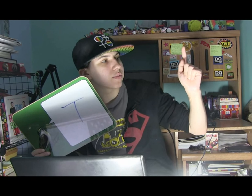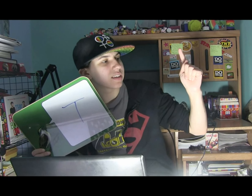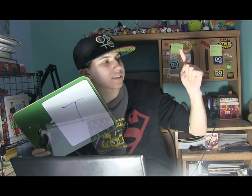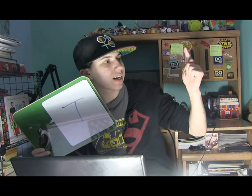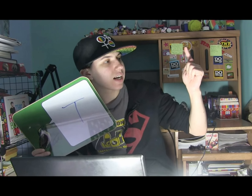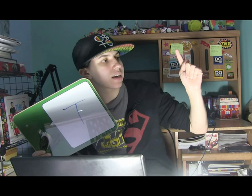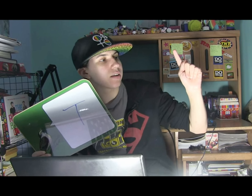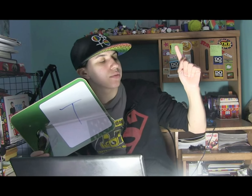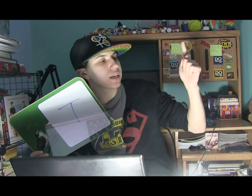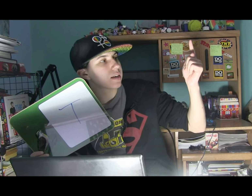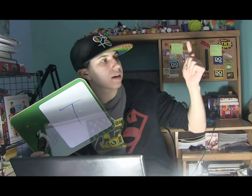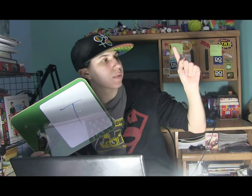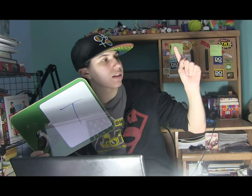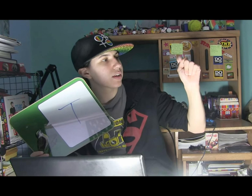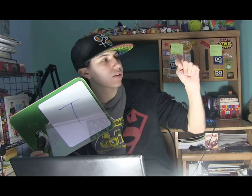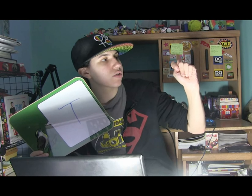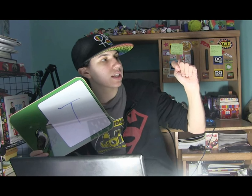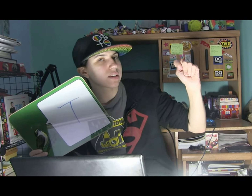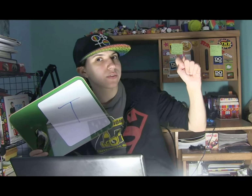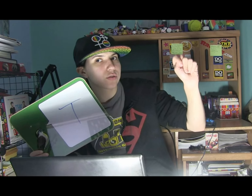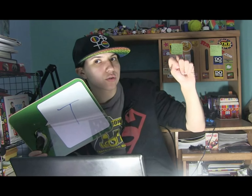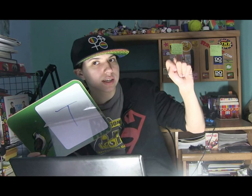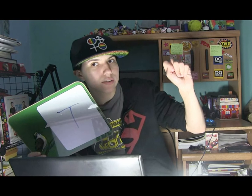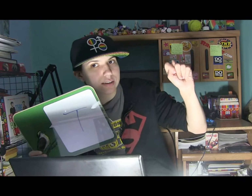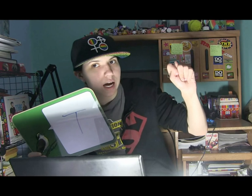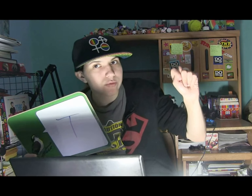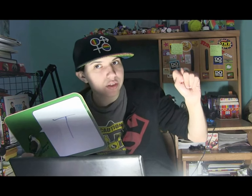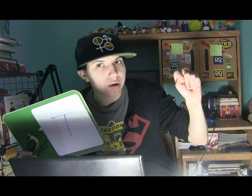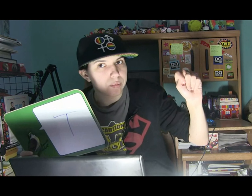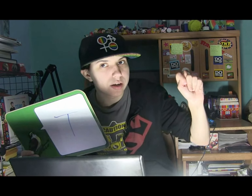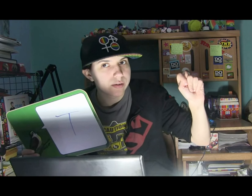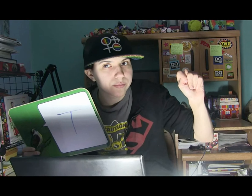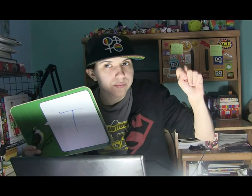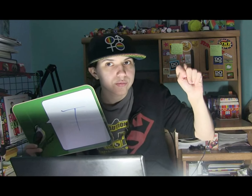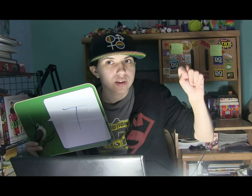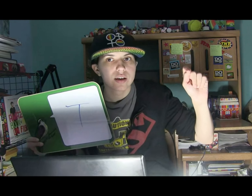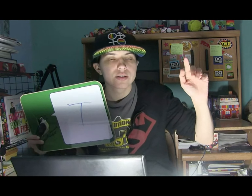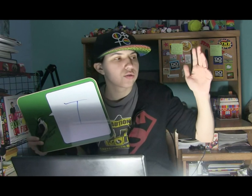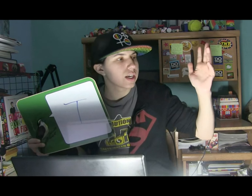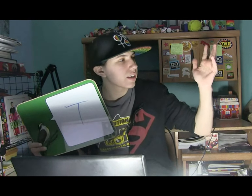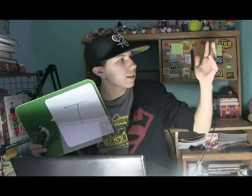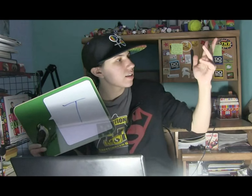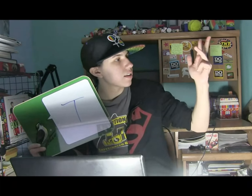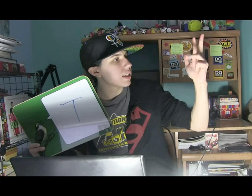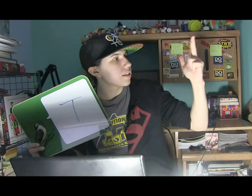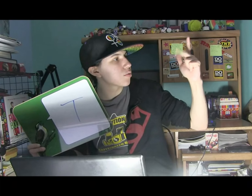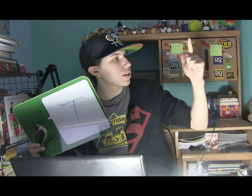the side of the middle finger, and your index finger goes down on top of the thumb. So yet again, these three